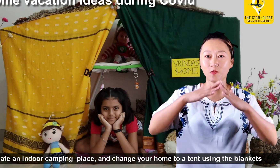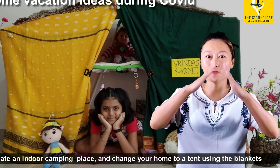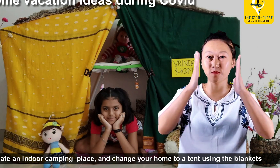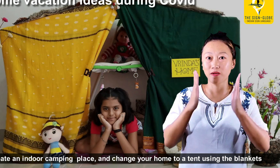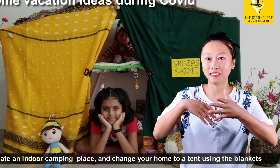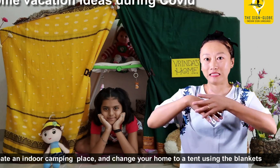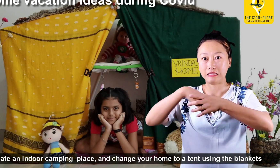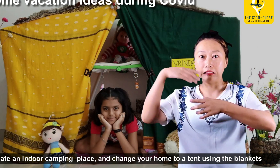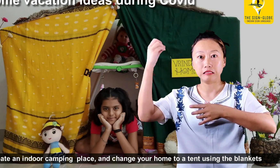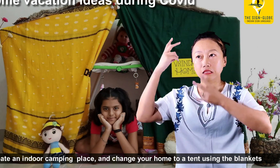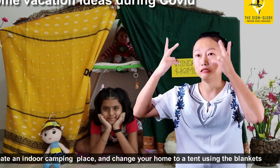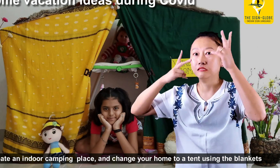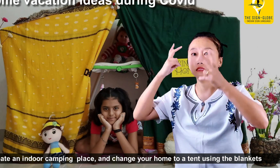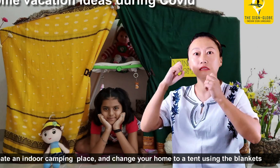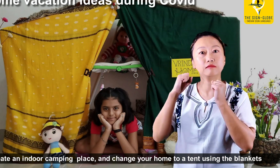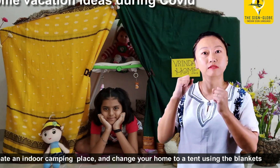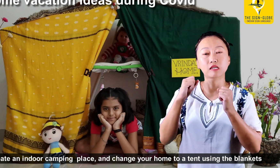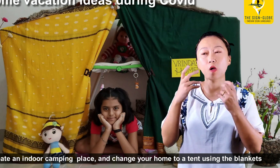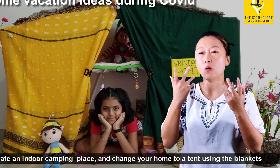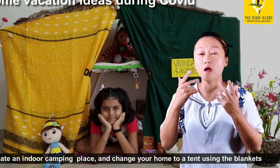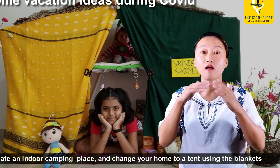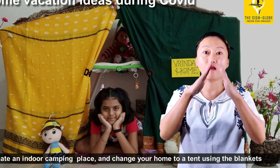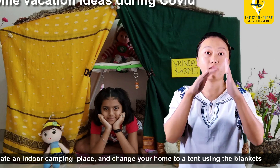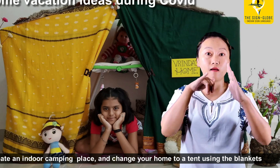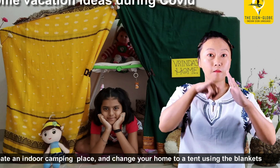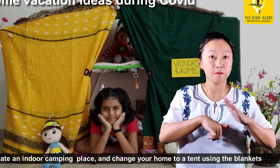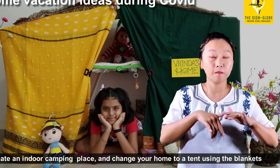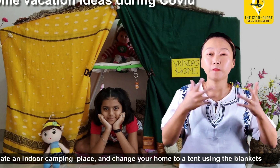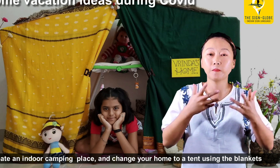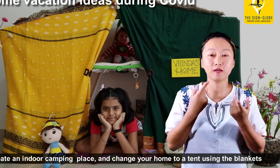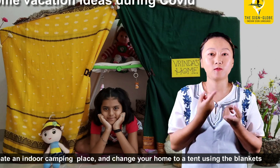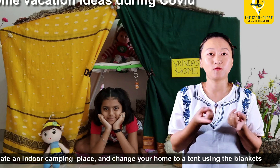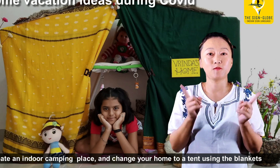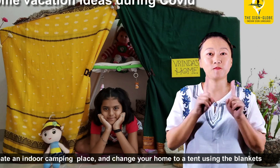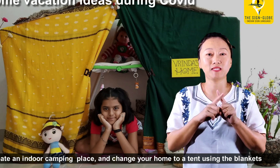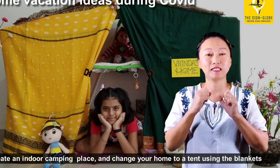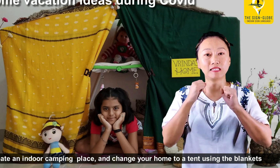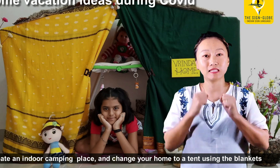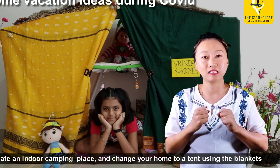Create an indoor camping place and change your home to a tent using the blankets.